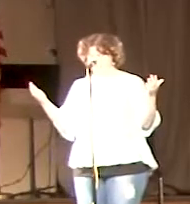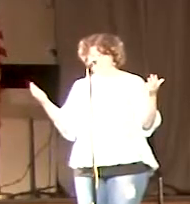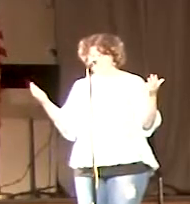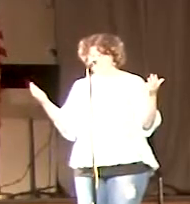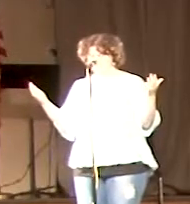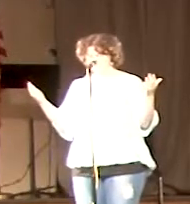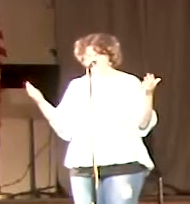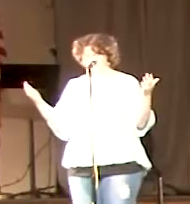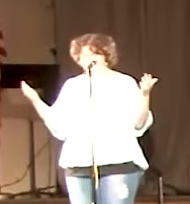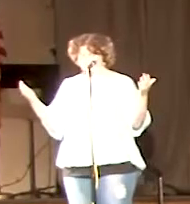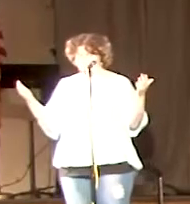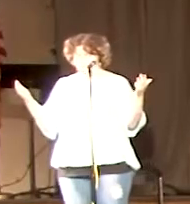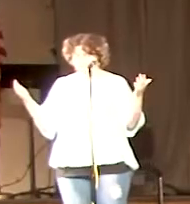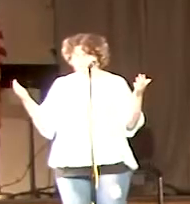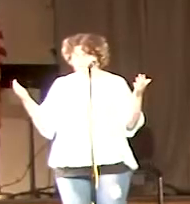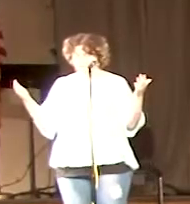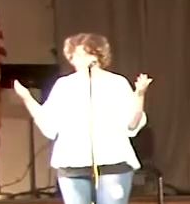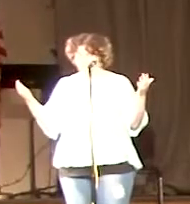Thank you, Jesus.